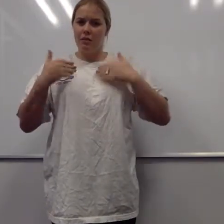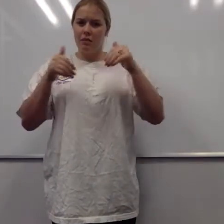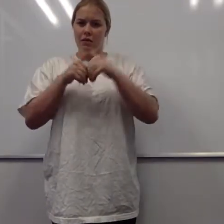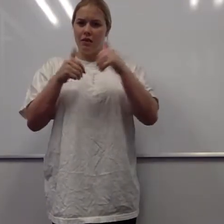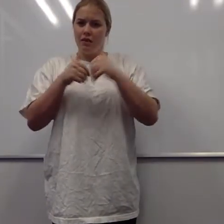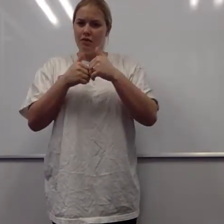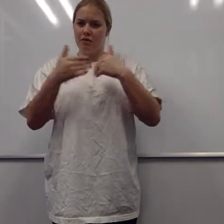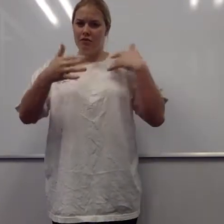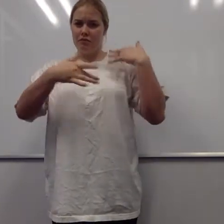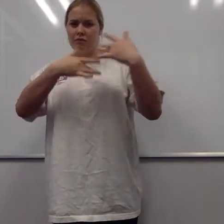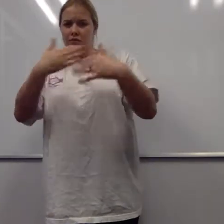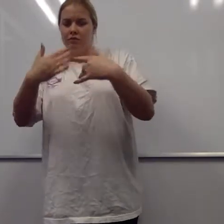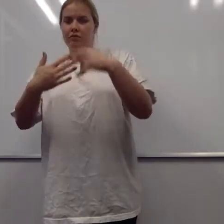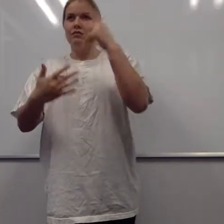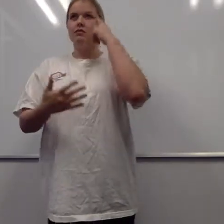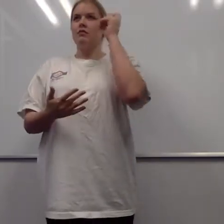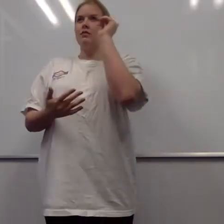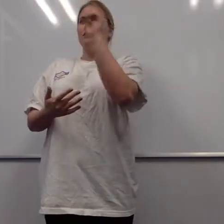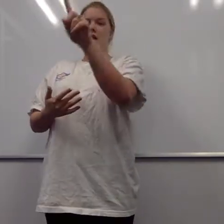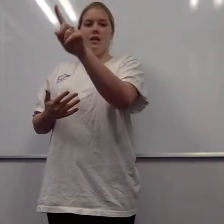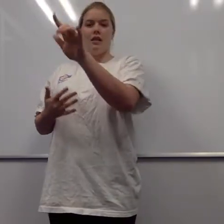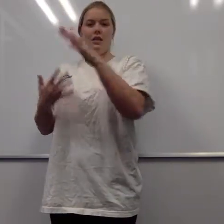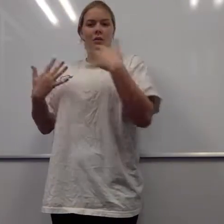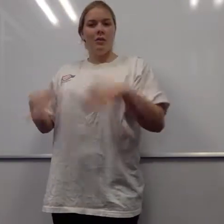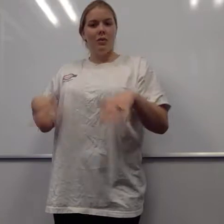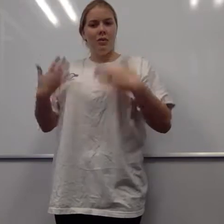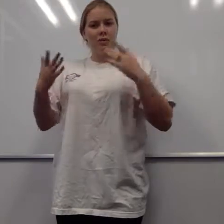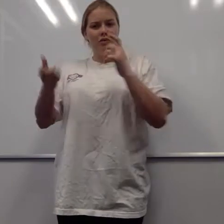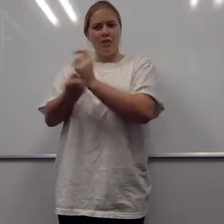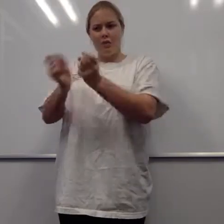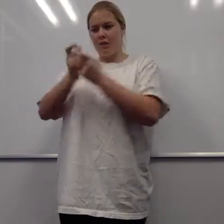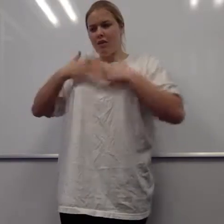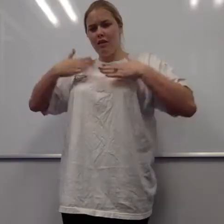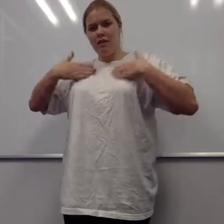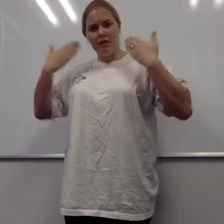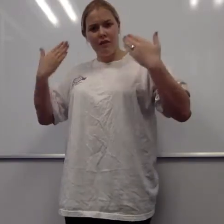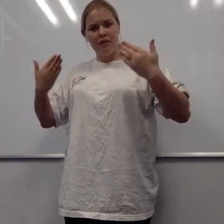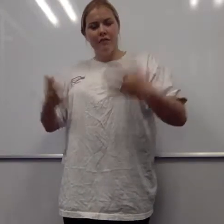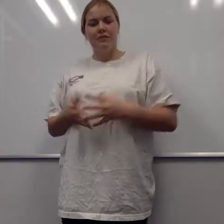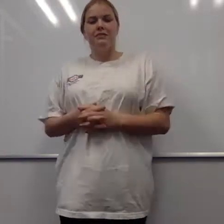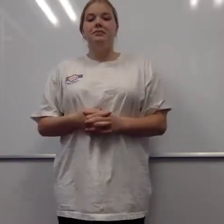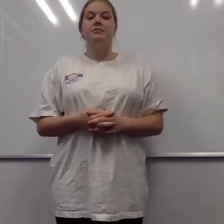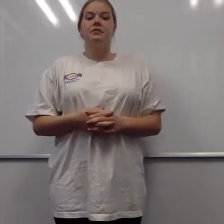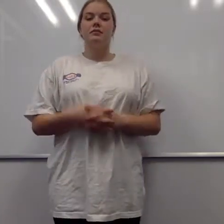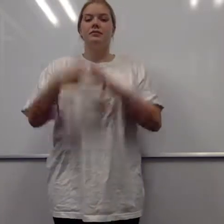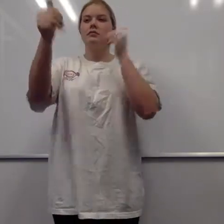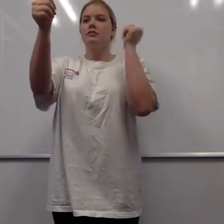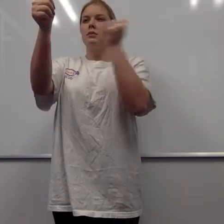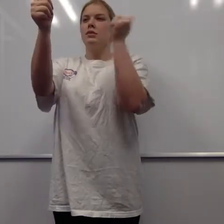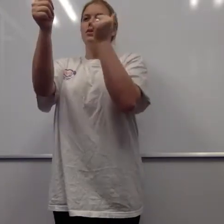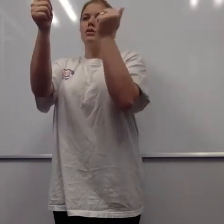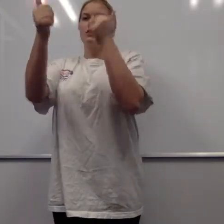what I discovered there changed my life. The data showed that chasing happiness can make people